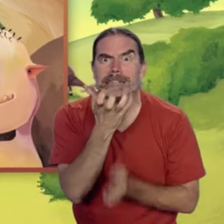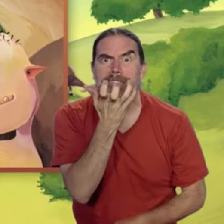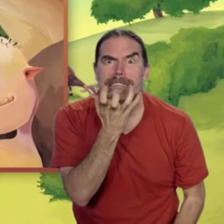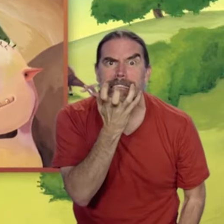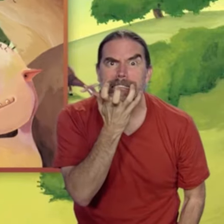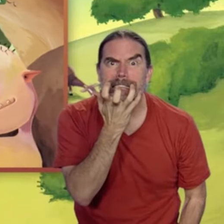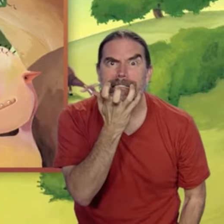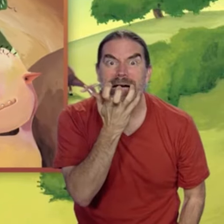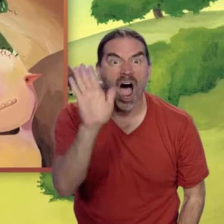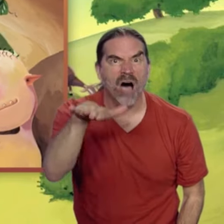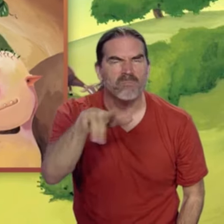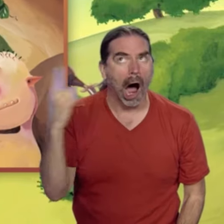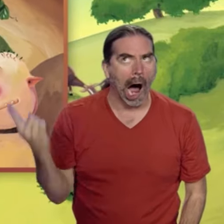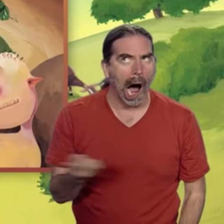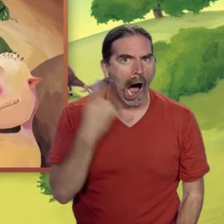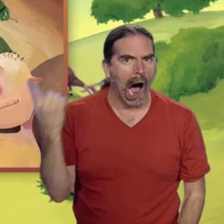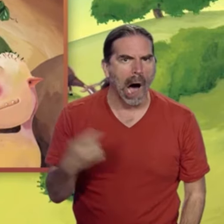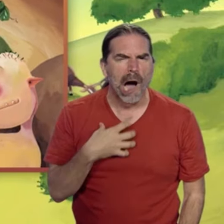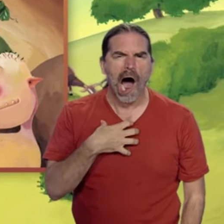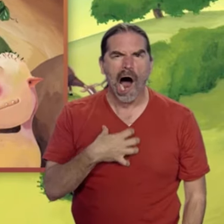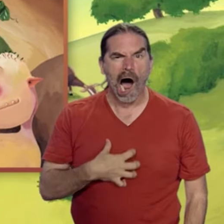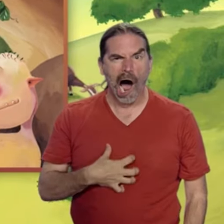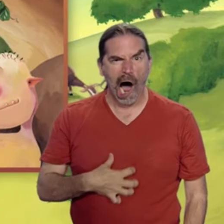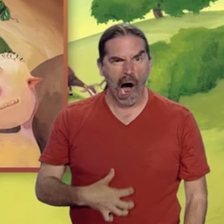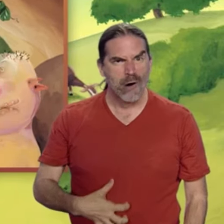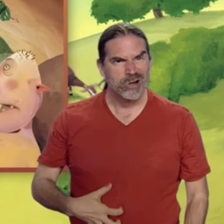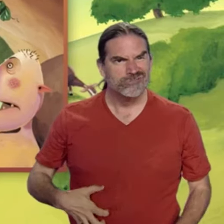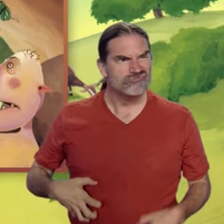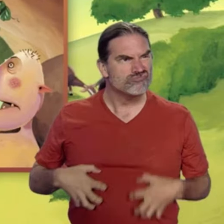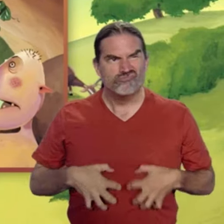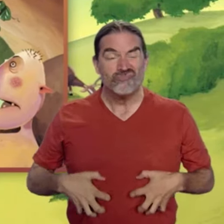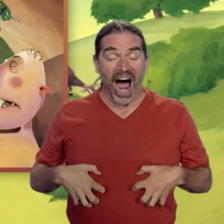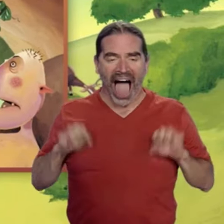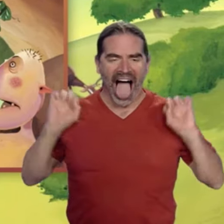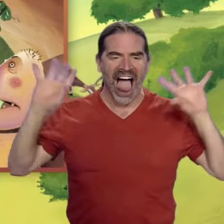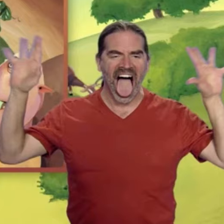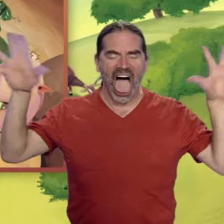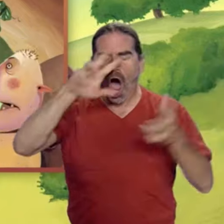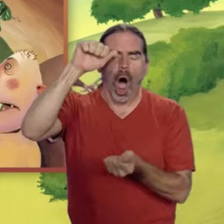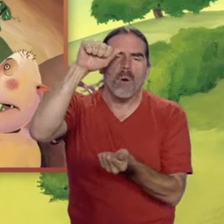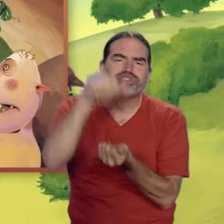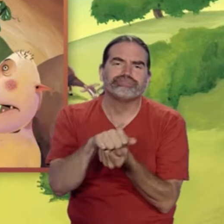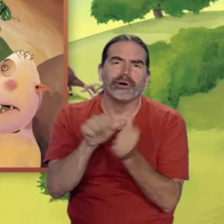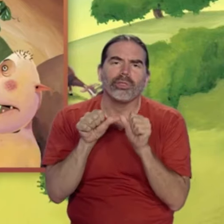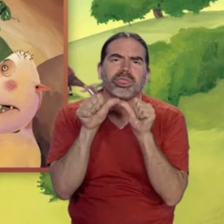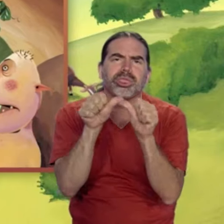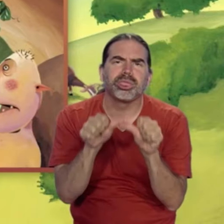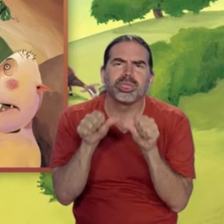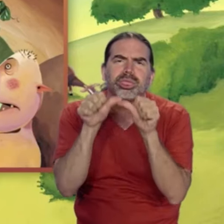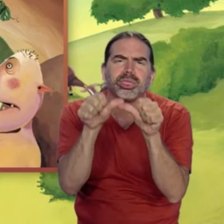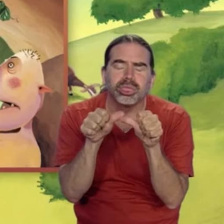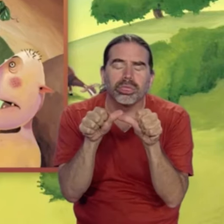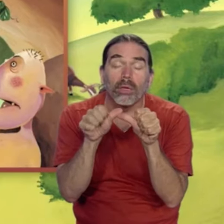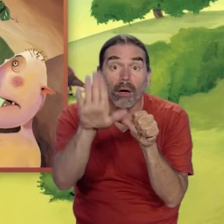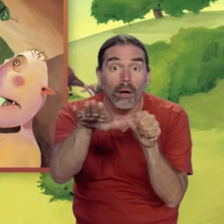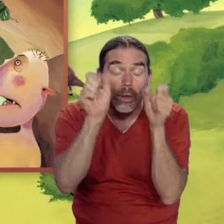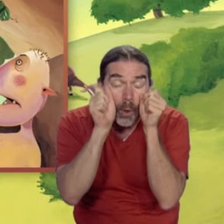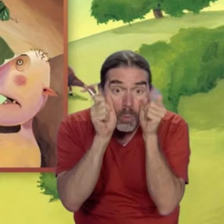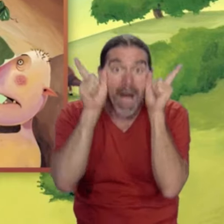This troll was always hungry and slept most of the time. When he was awake, he bullied the other